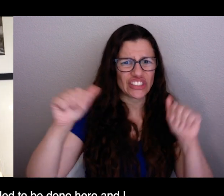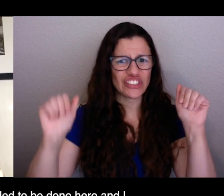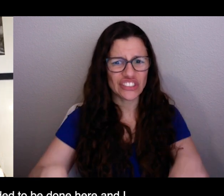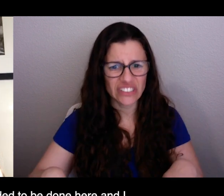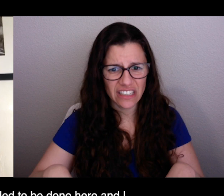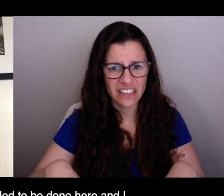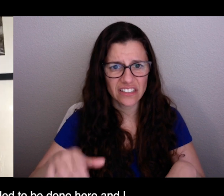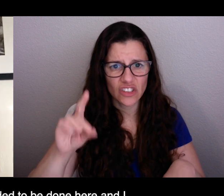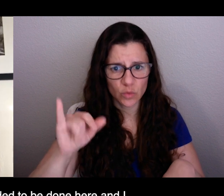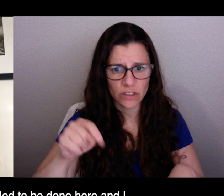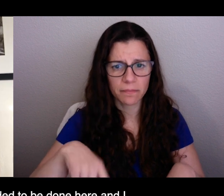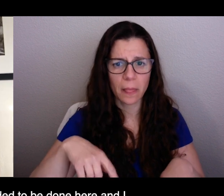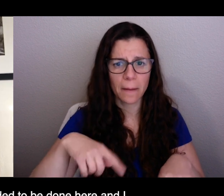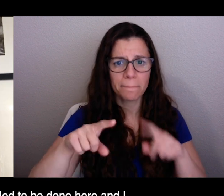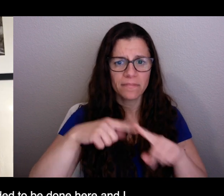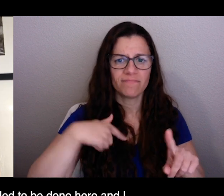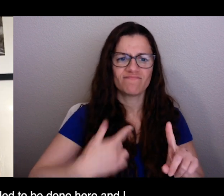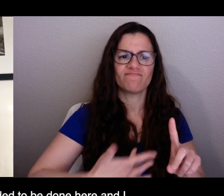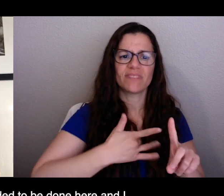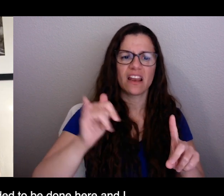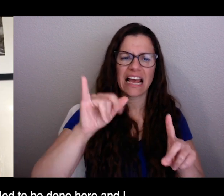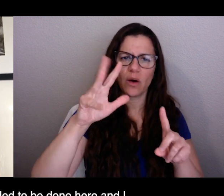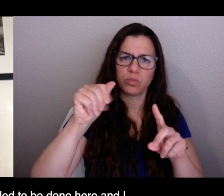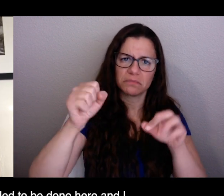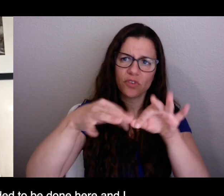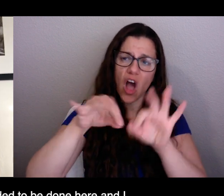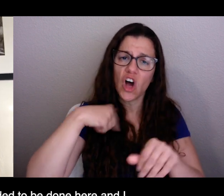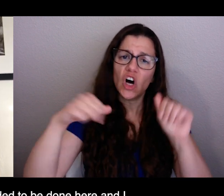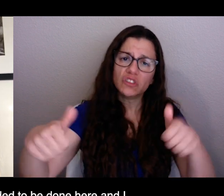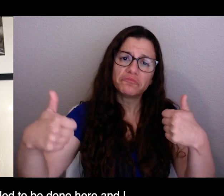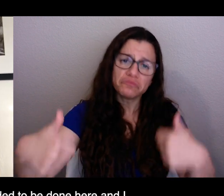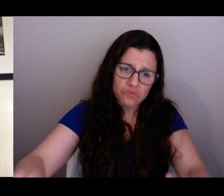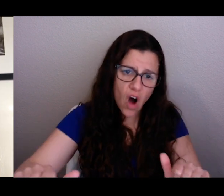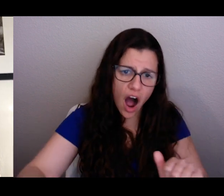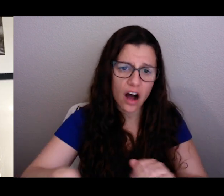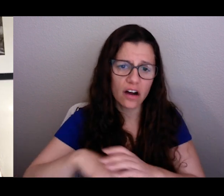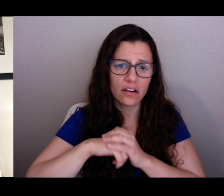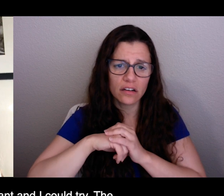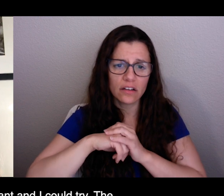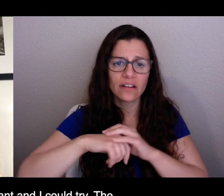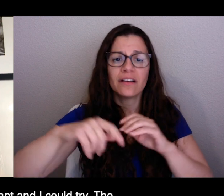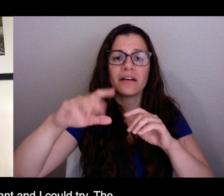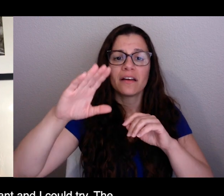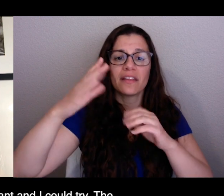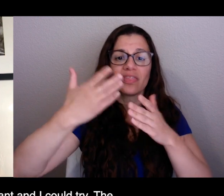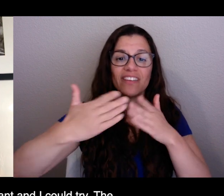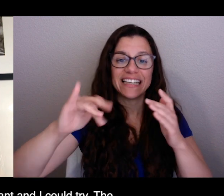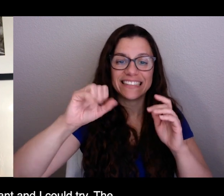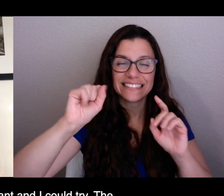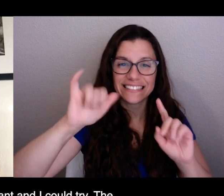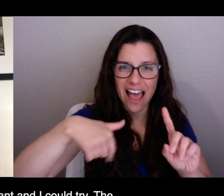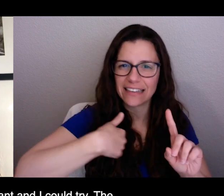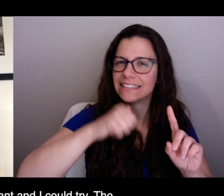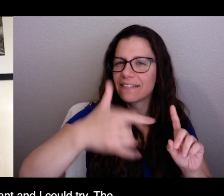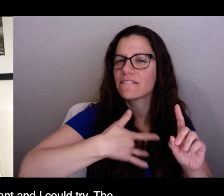here. And I wasn't sure I could do it, but I did feel like it was important and